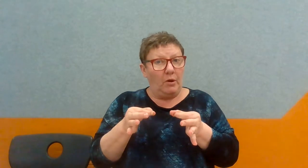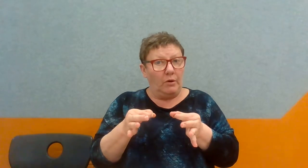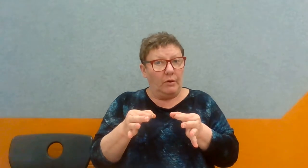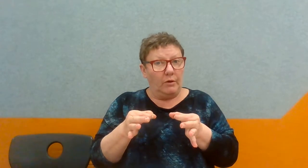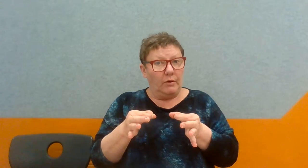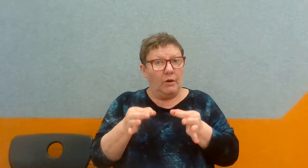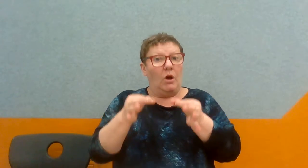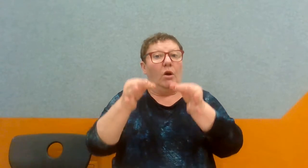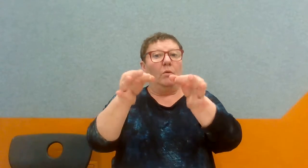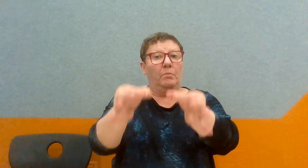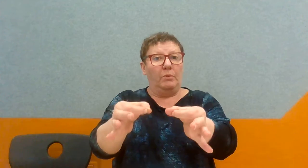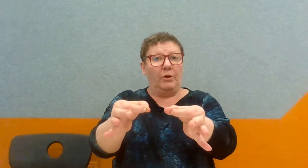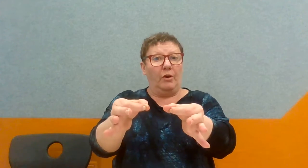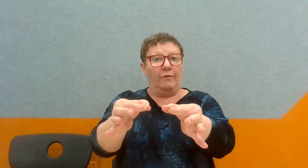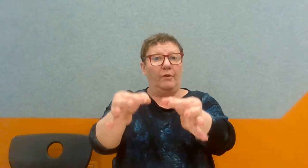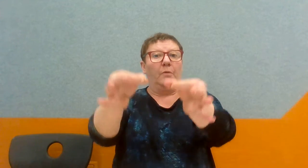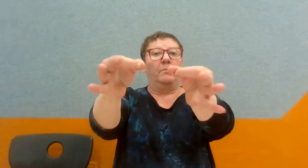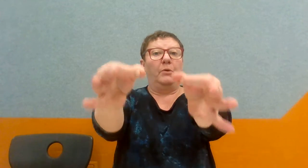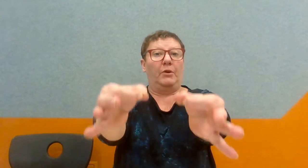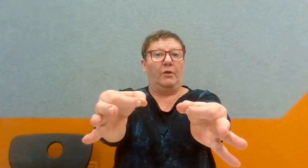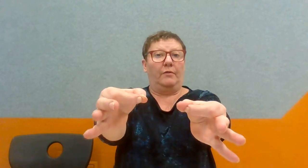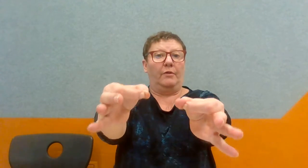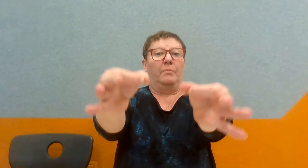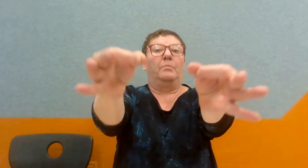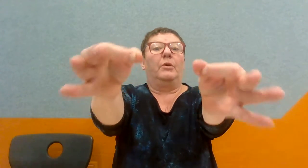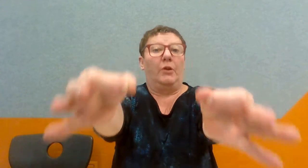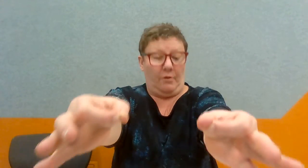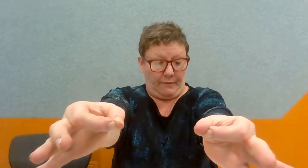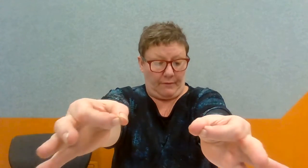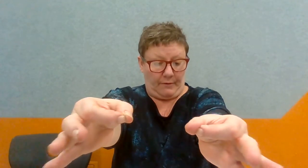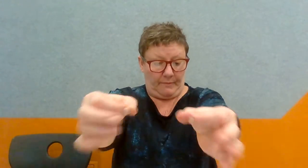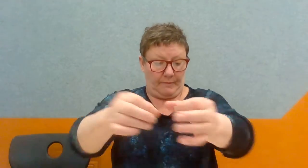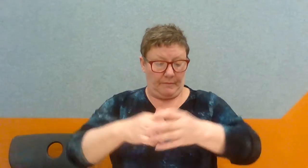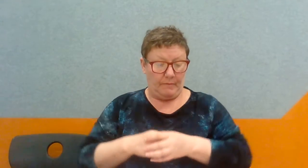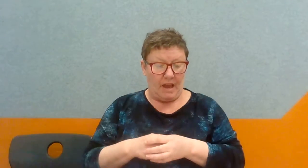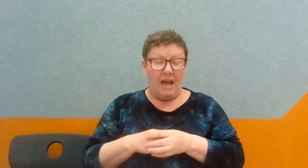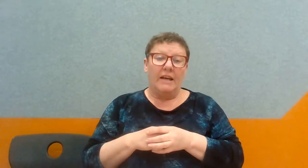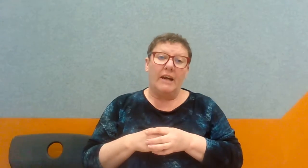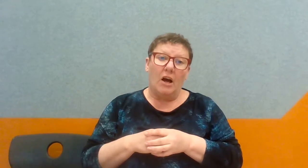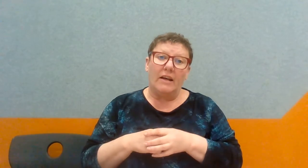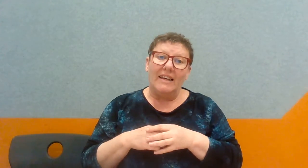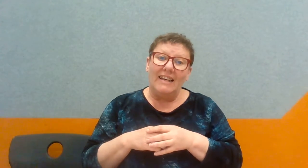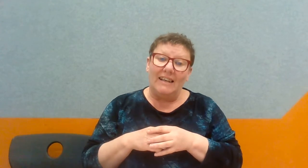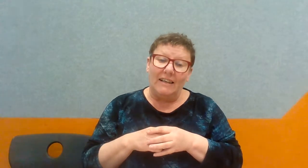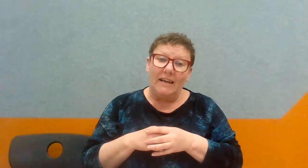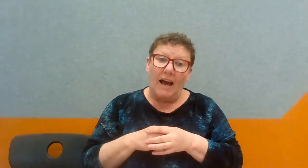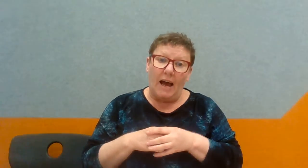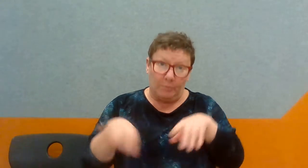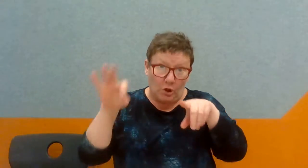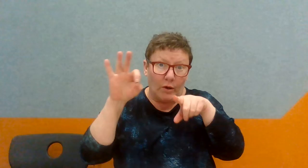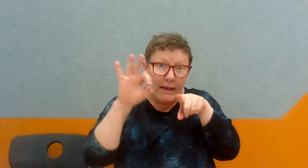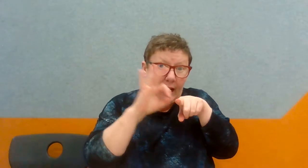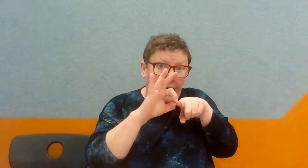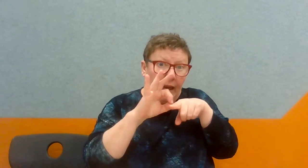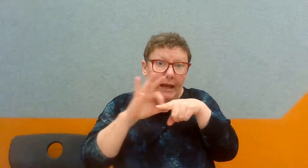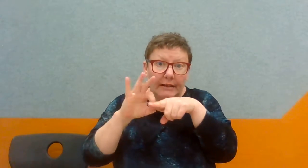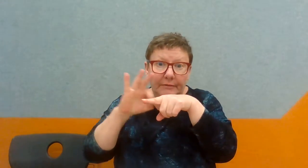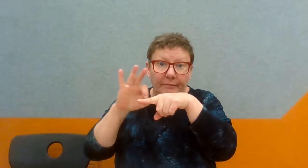Postpone. Put it off, put it off, put it off. Now so colour.